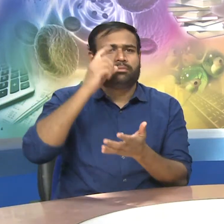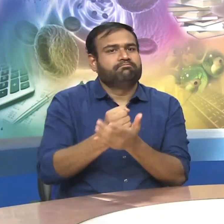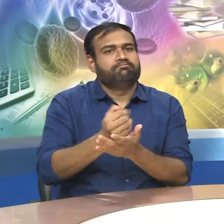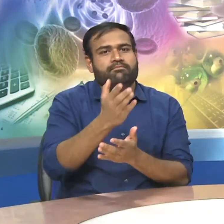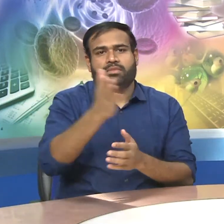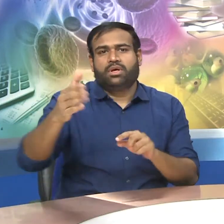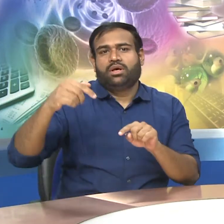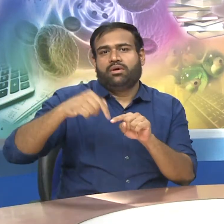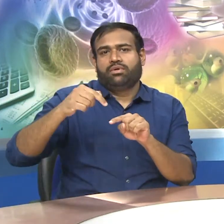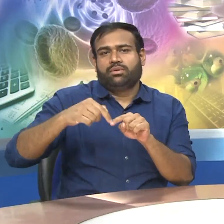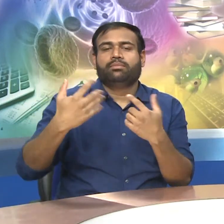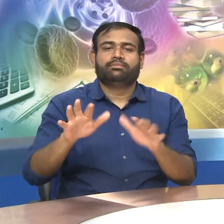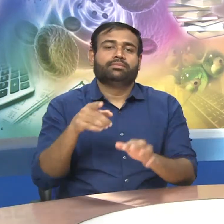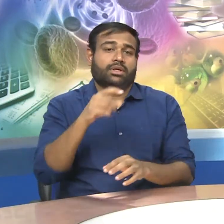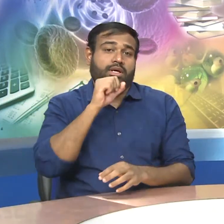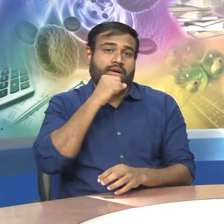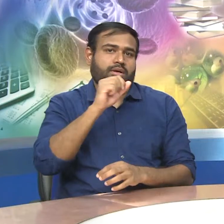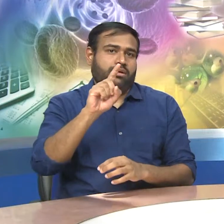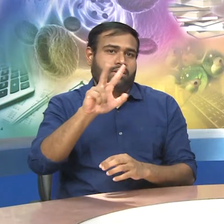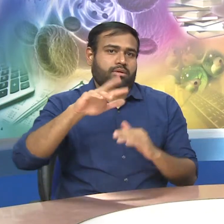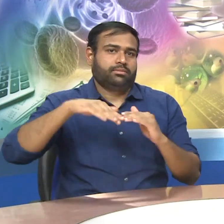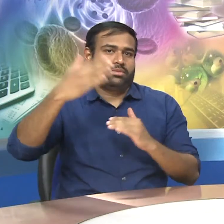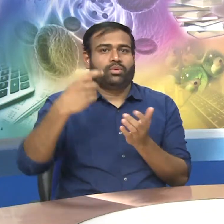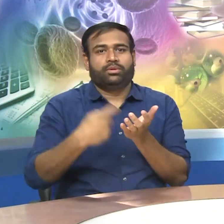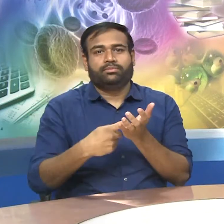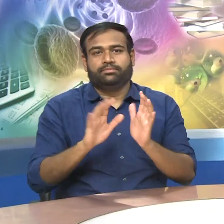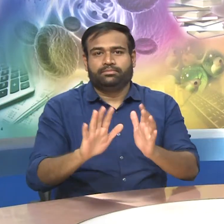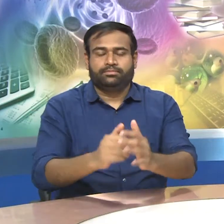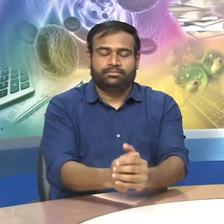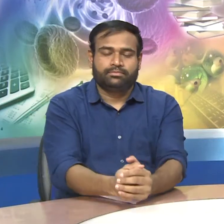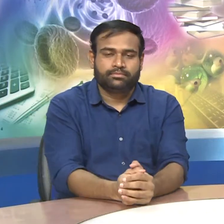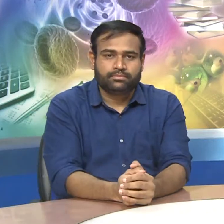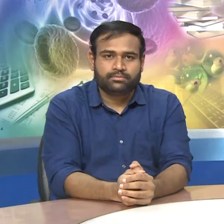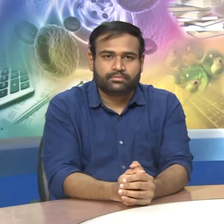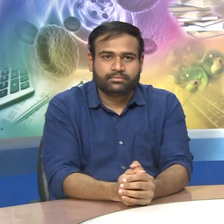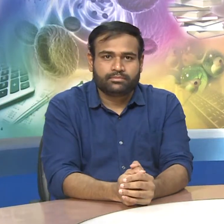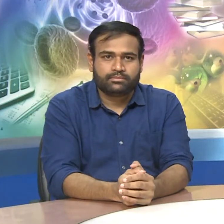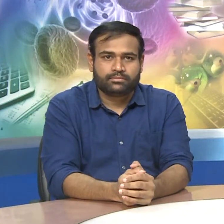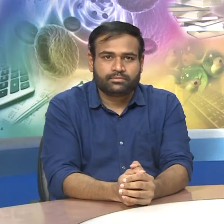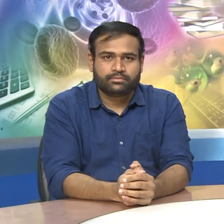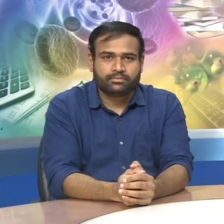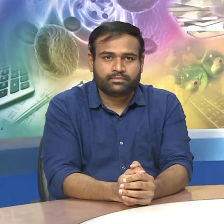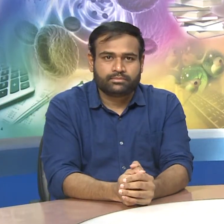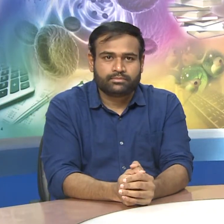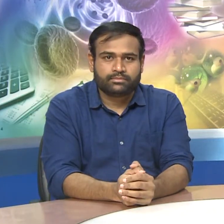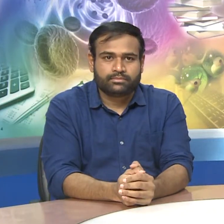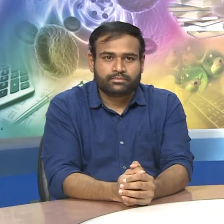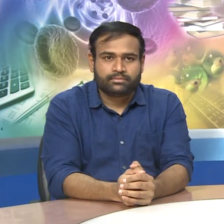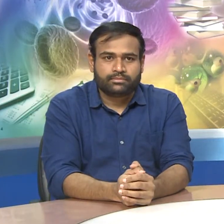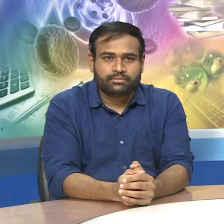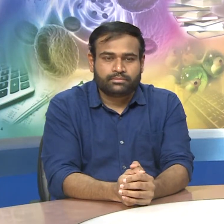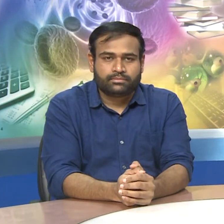their caste, religion, race, gender, place of birth or economic